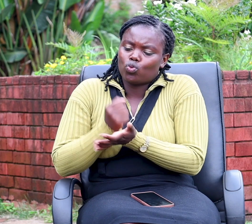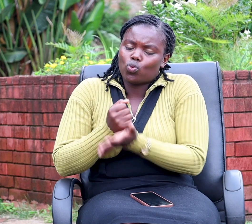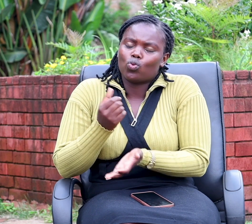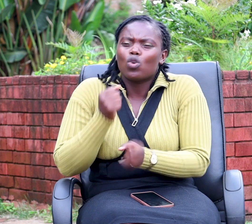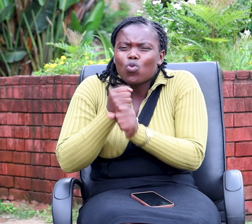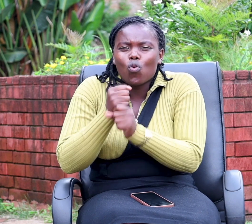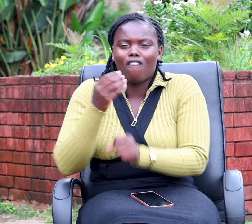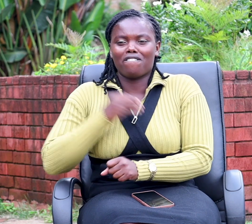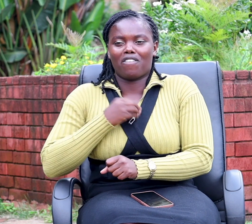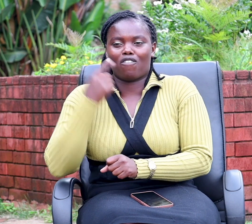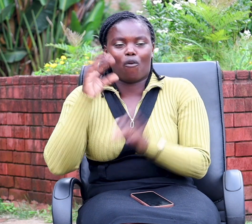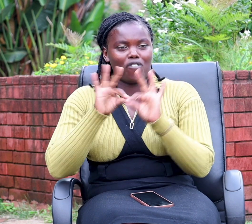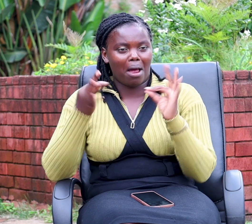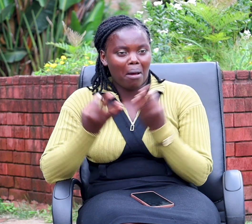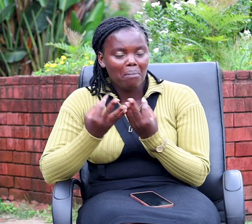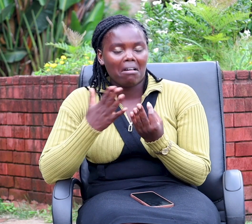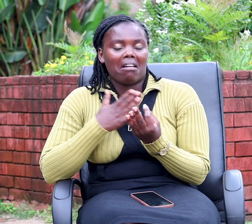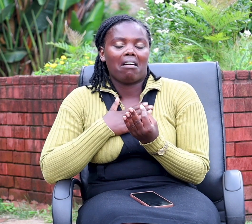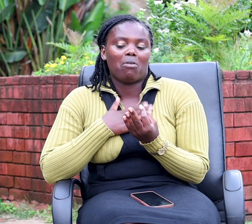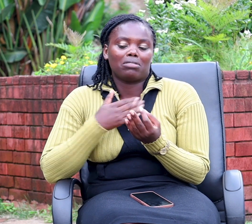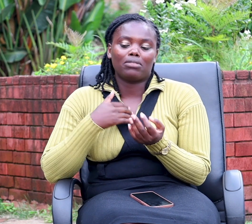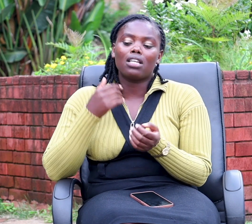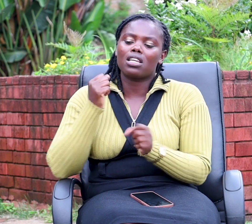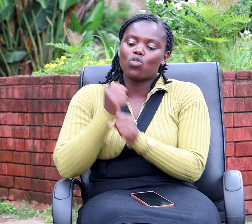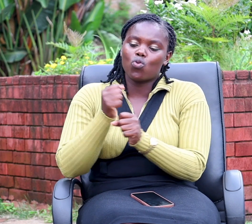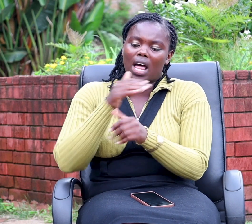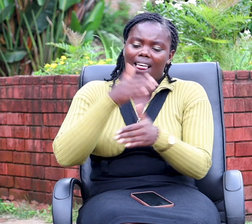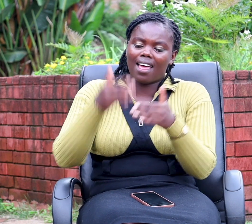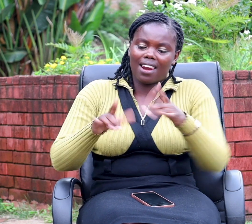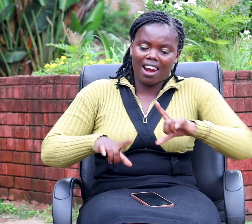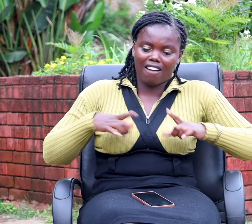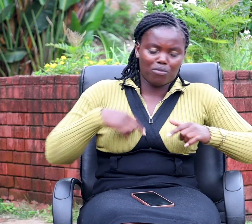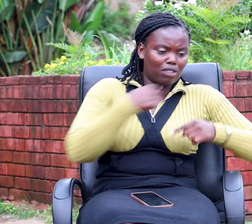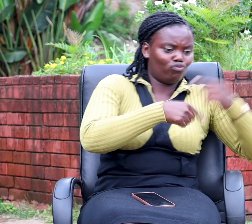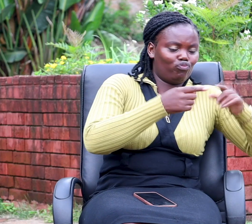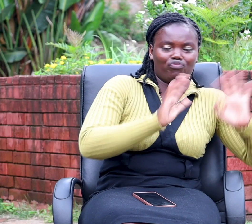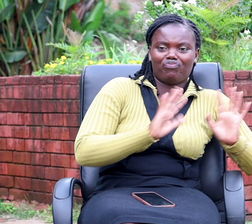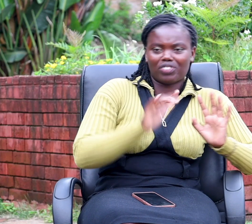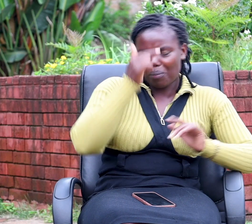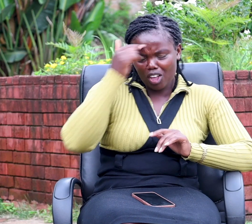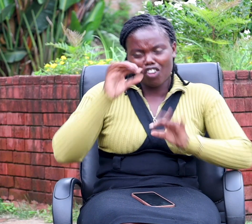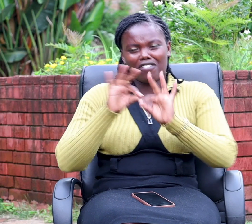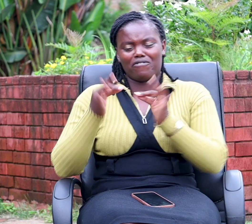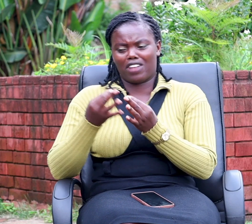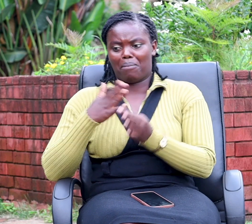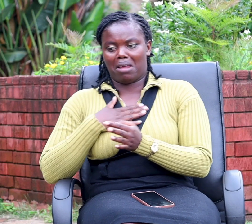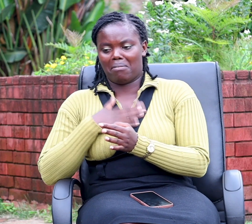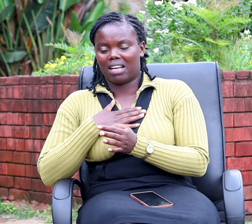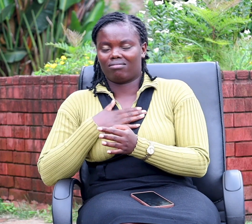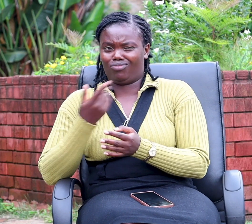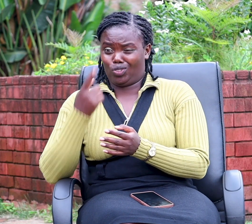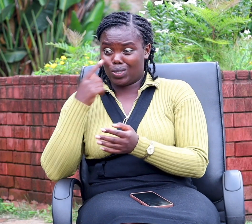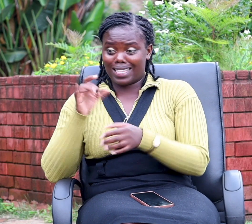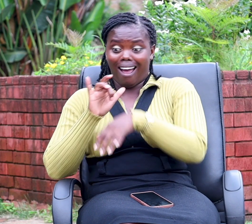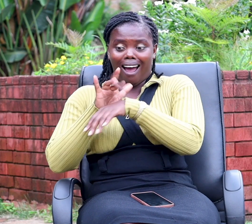right. So we really need to do something. You find most of the time they're not even favored in the family. Most of the time,